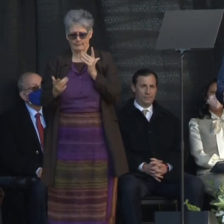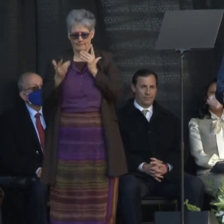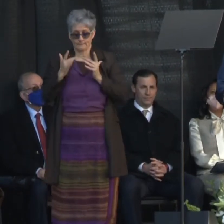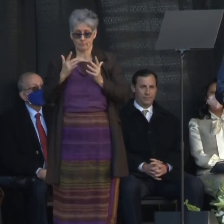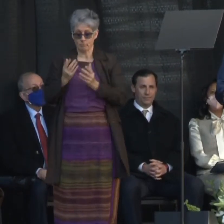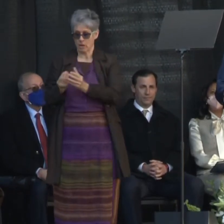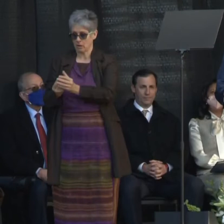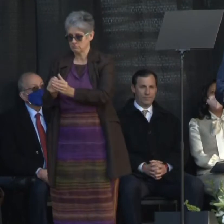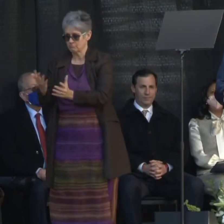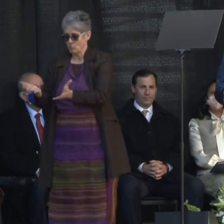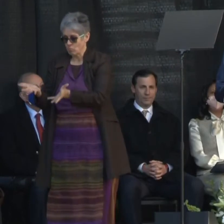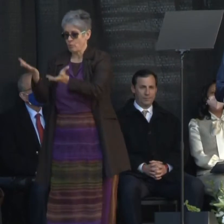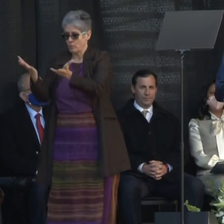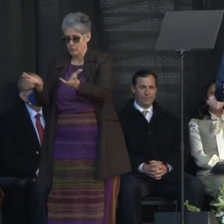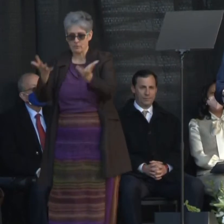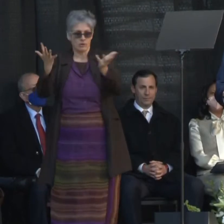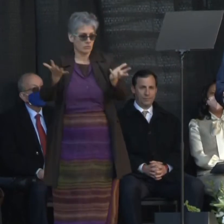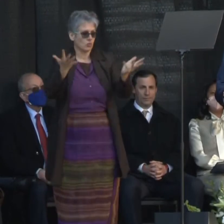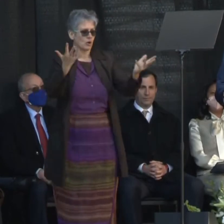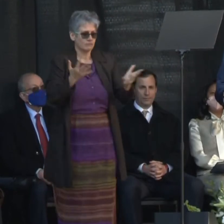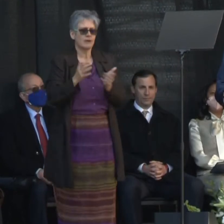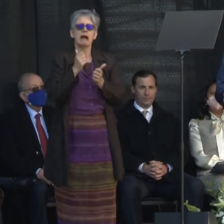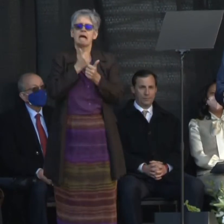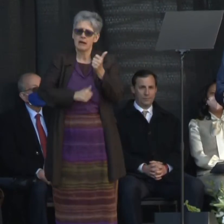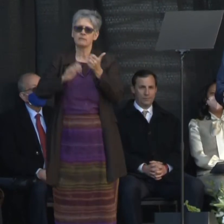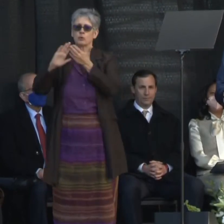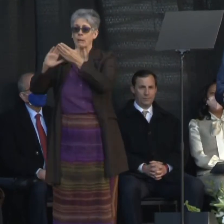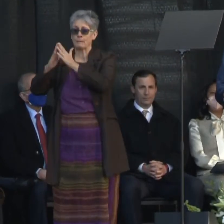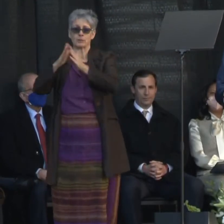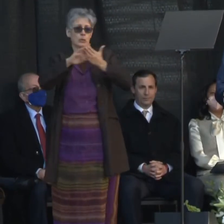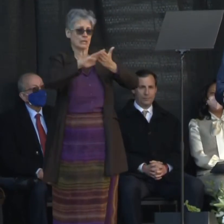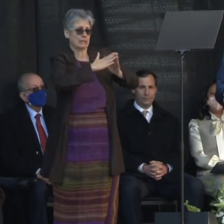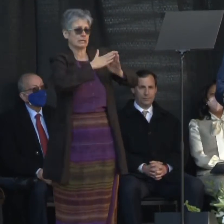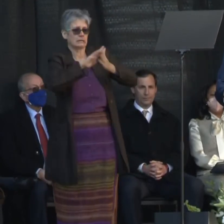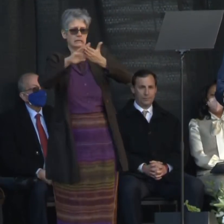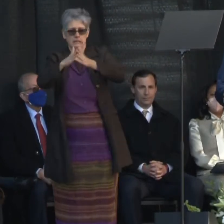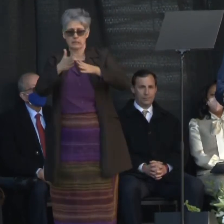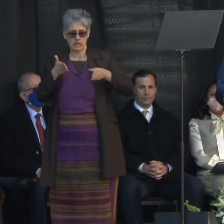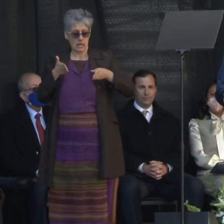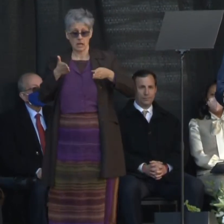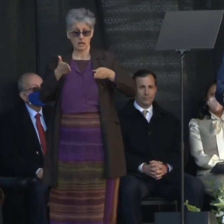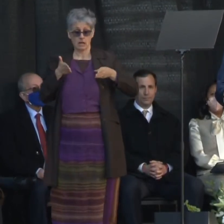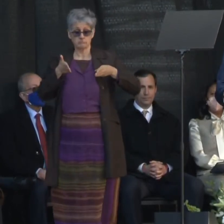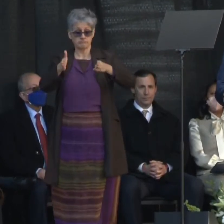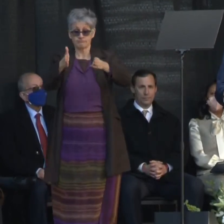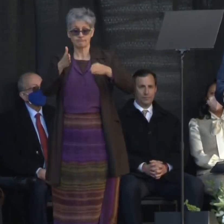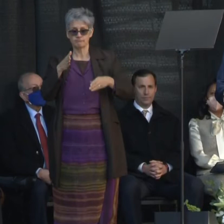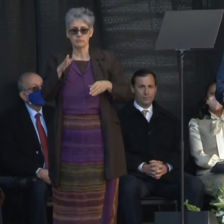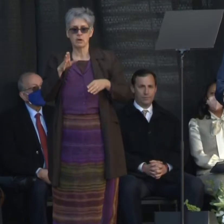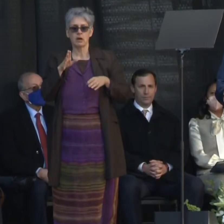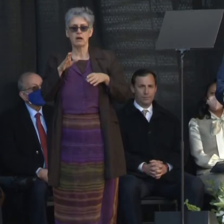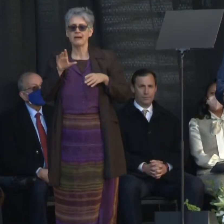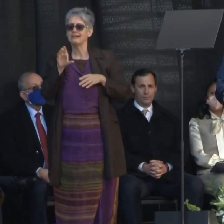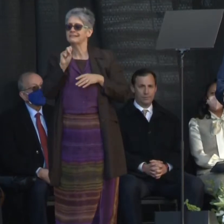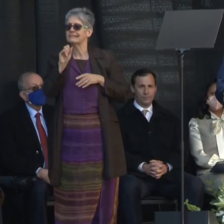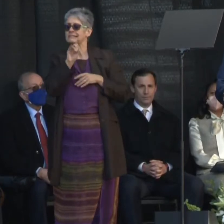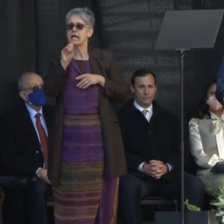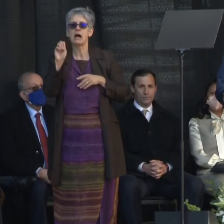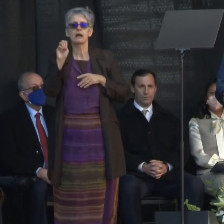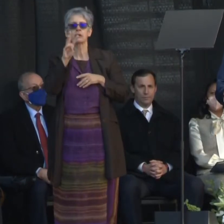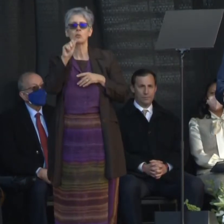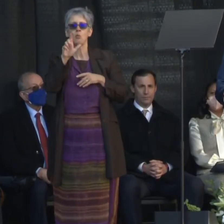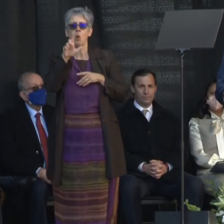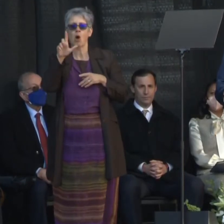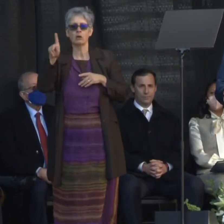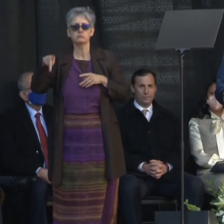community thrive. We will make sure that our sidewalks and our streets and our schools in every corner of this city are clean and of quality that